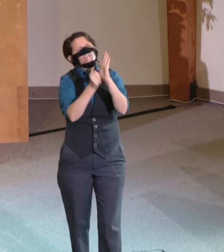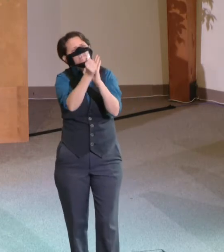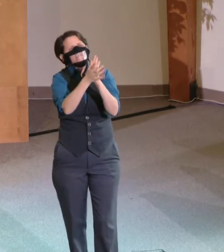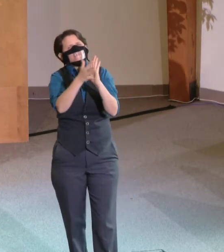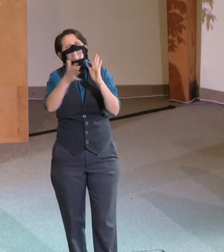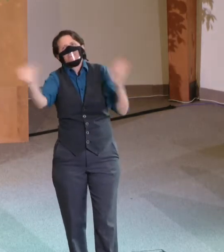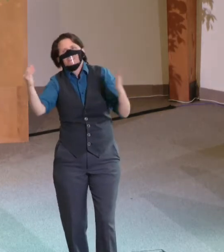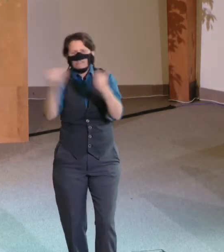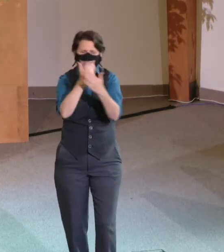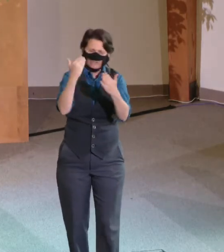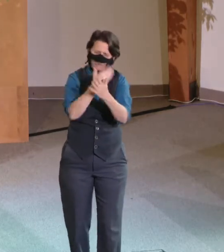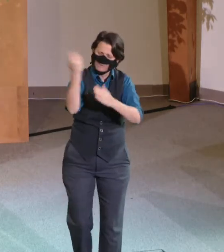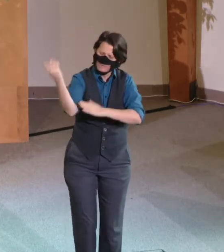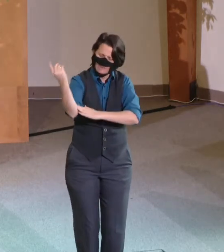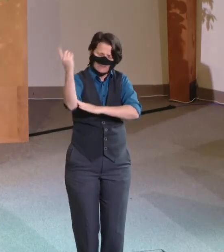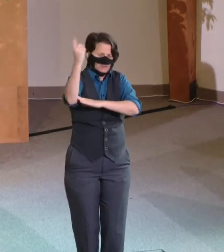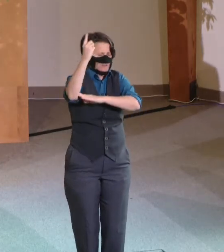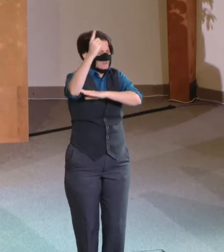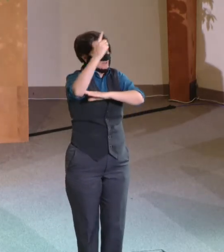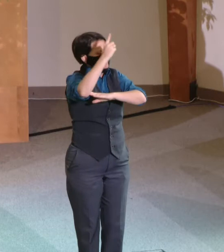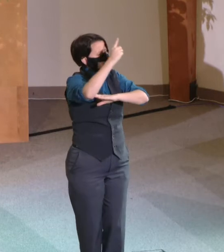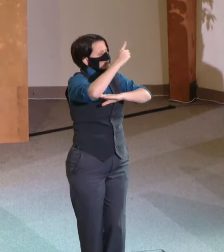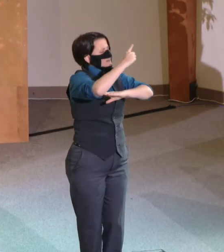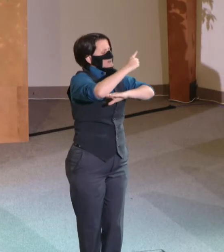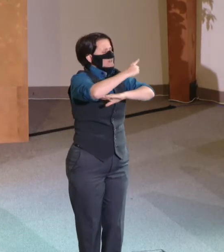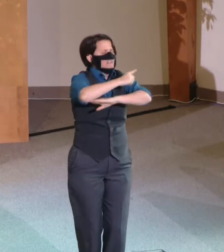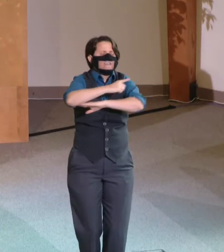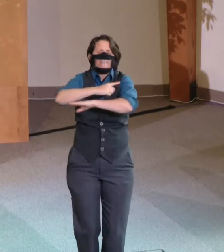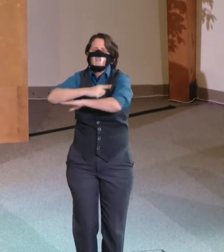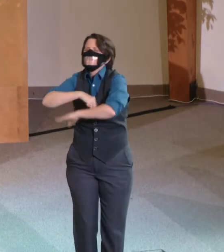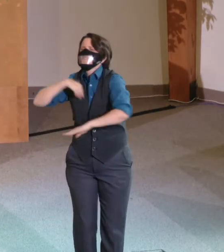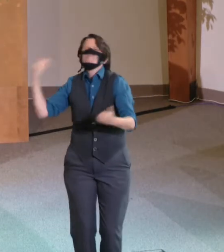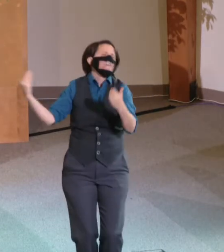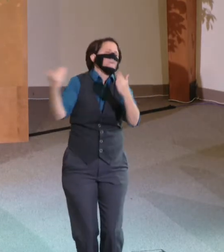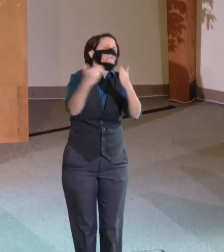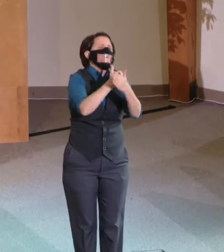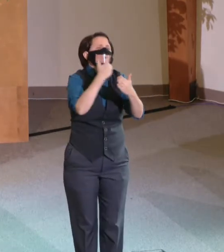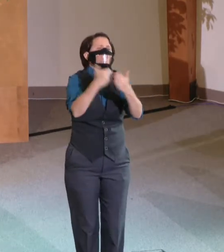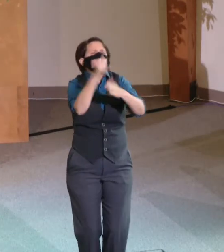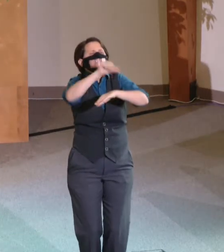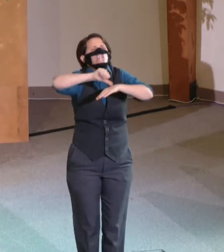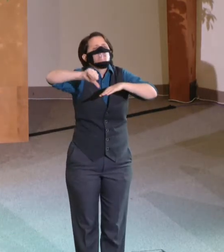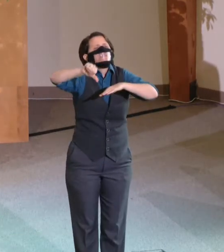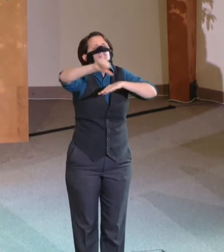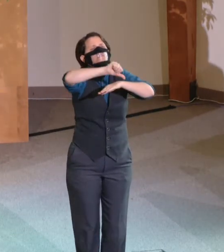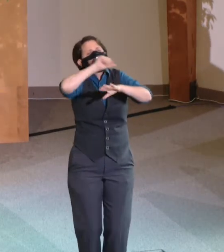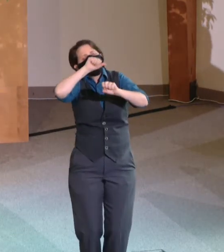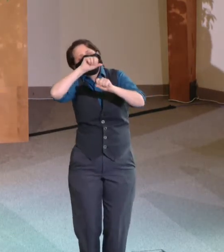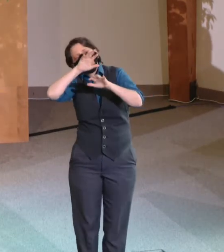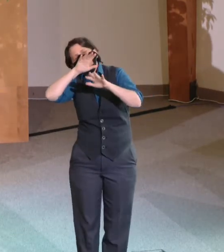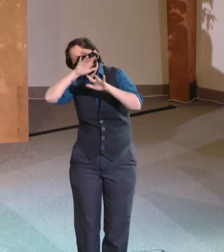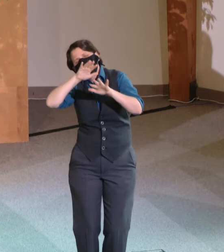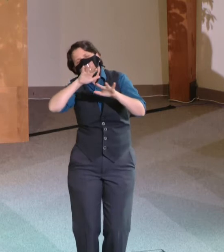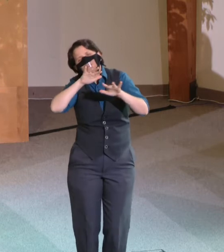It's a new day. It's a new day. A fresh anointing. It's flowing